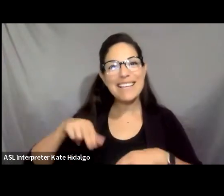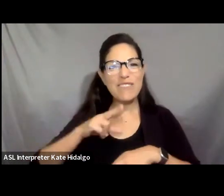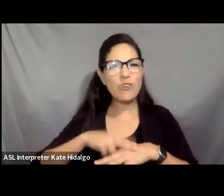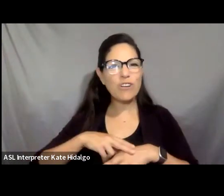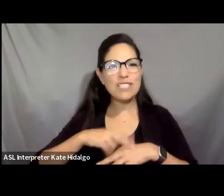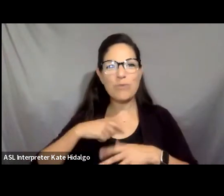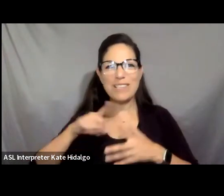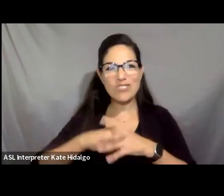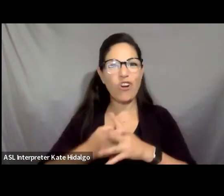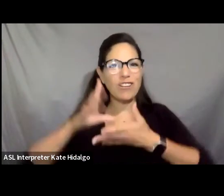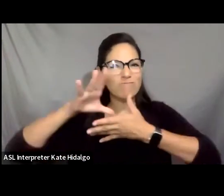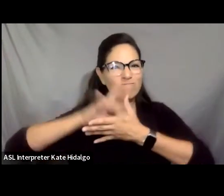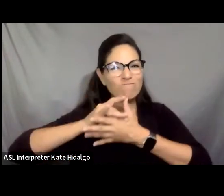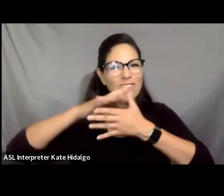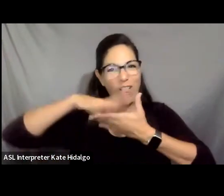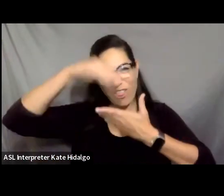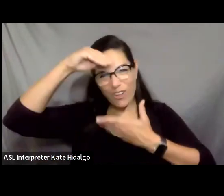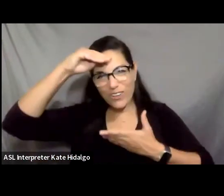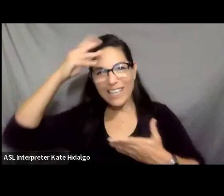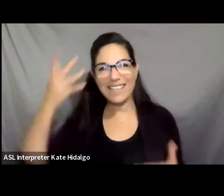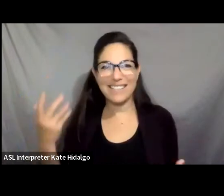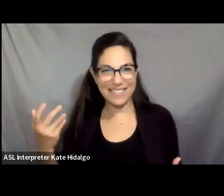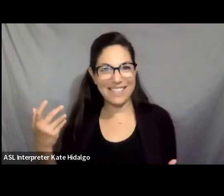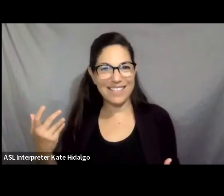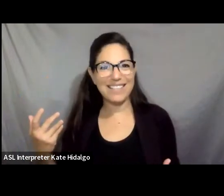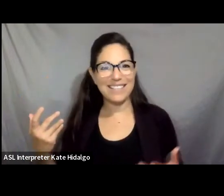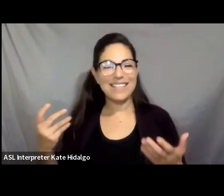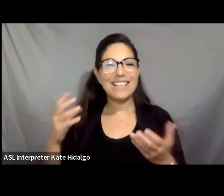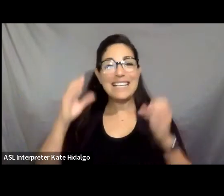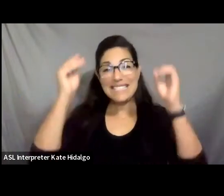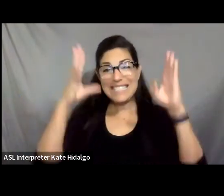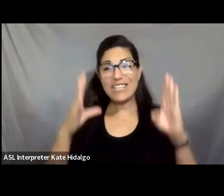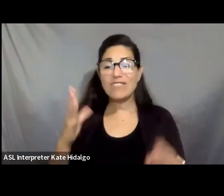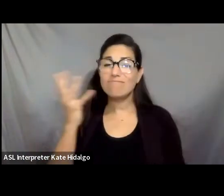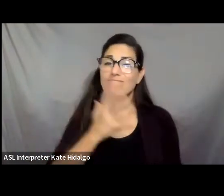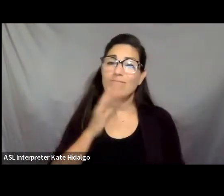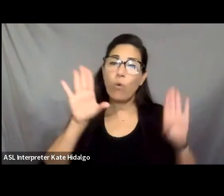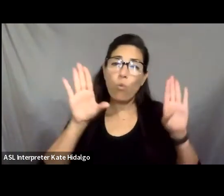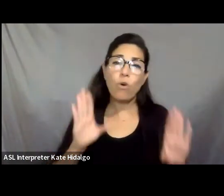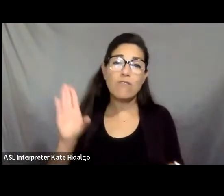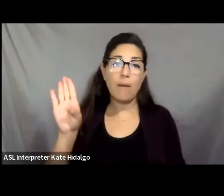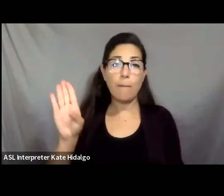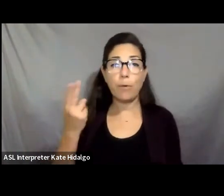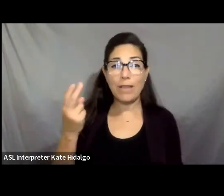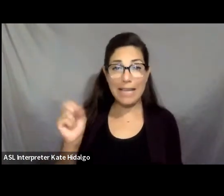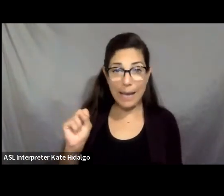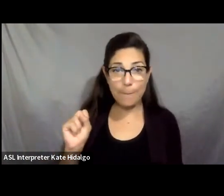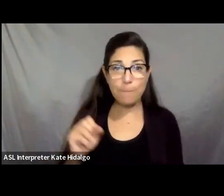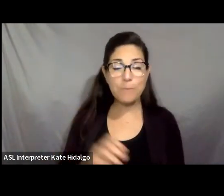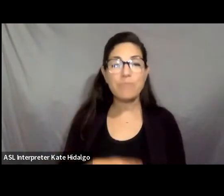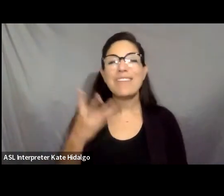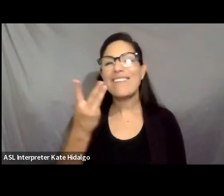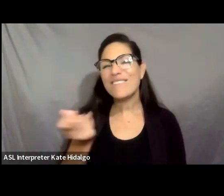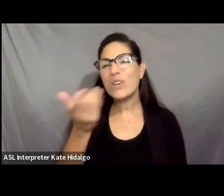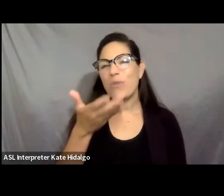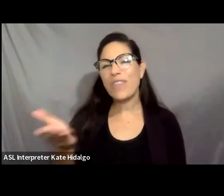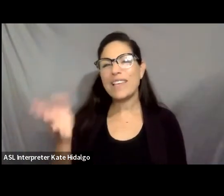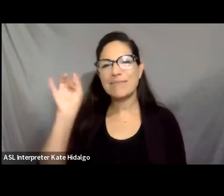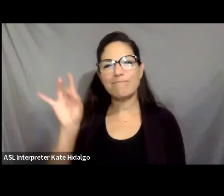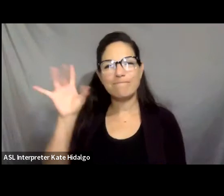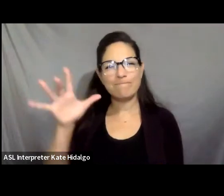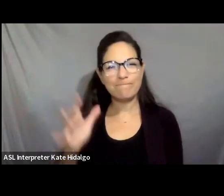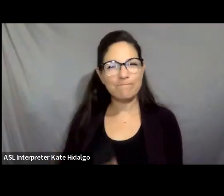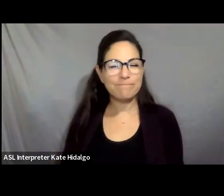right into the content, and the teaching is wonderful at Burlingame. But a couple of things I wanted to mention